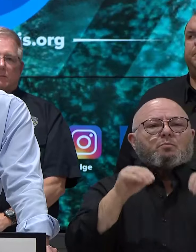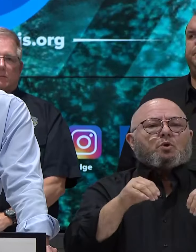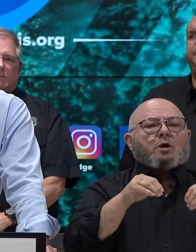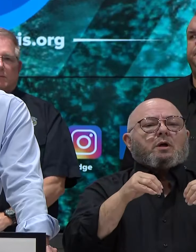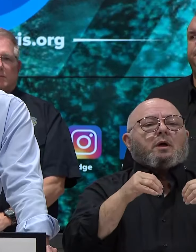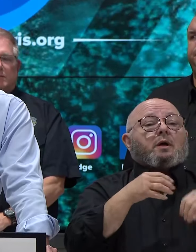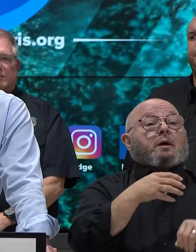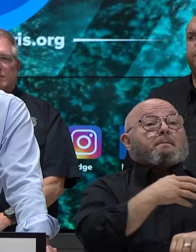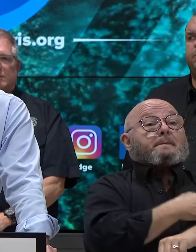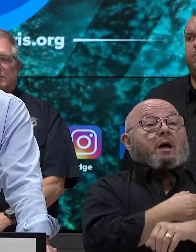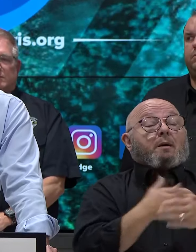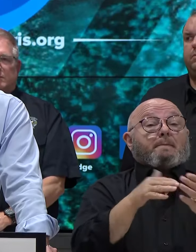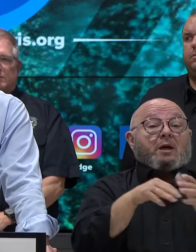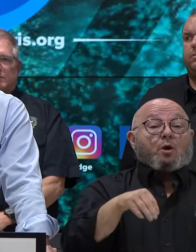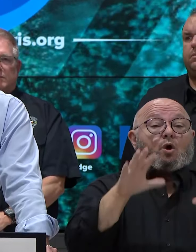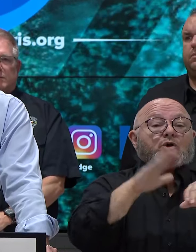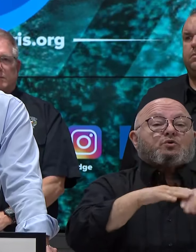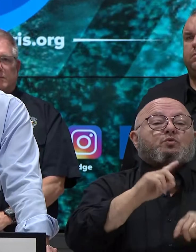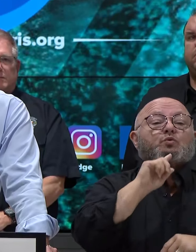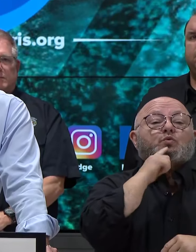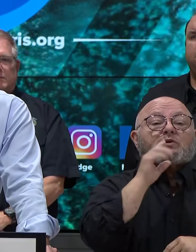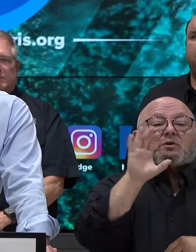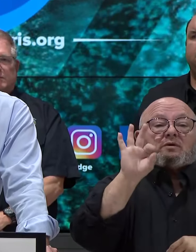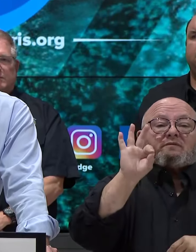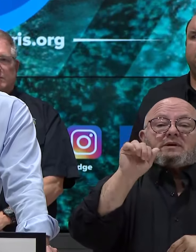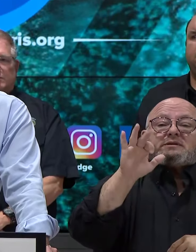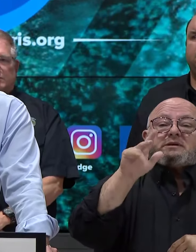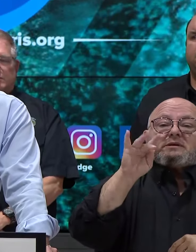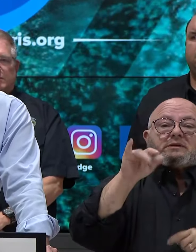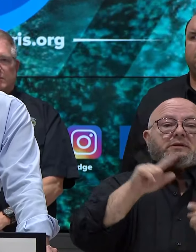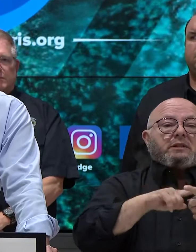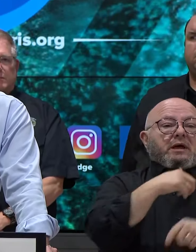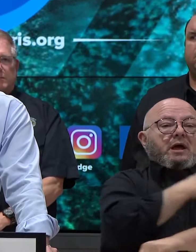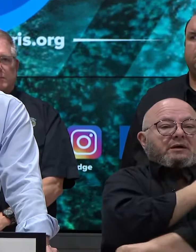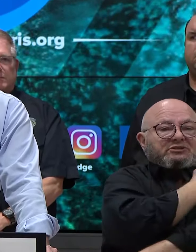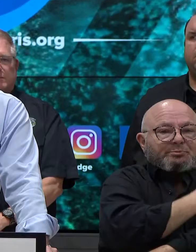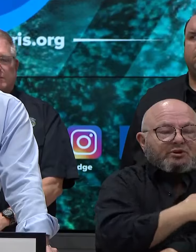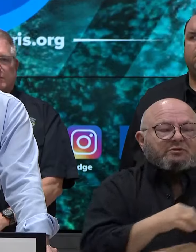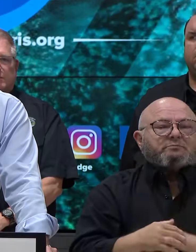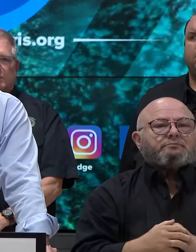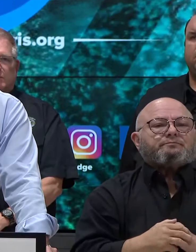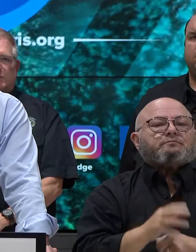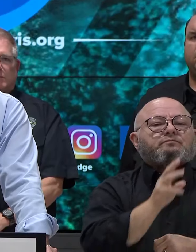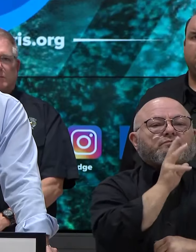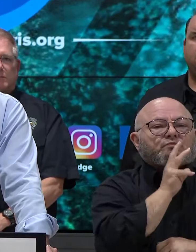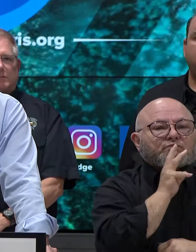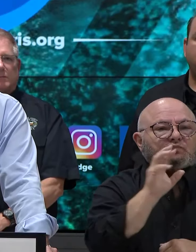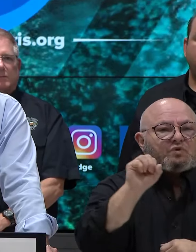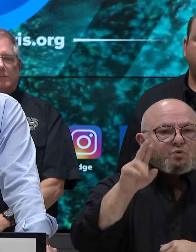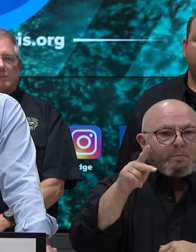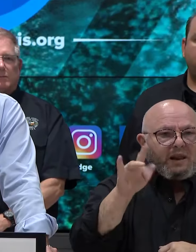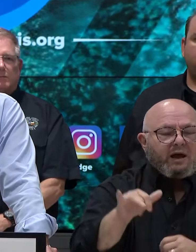to critical facilities, like hospitals, water